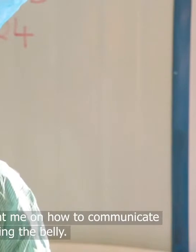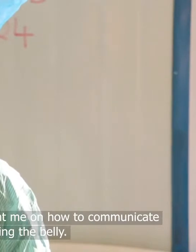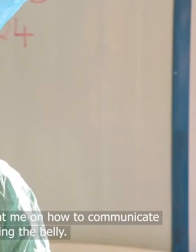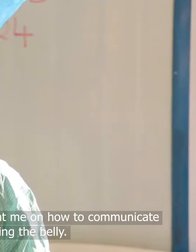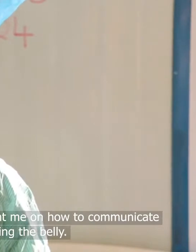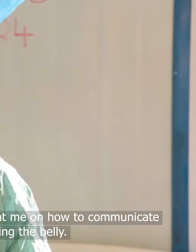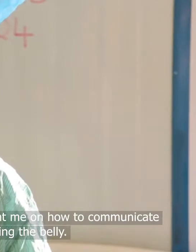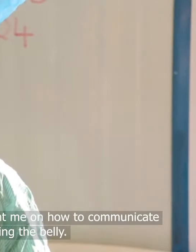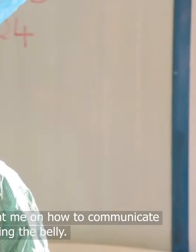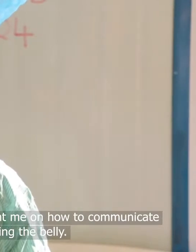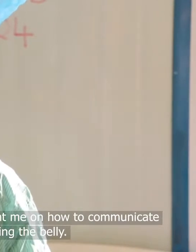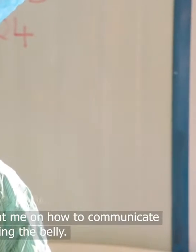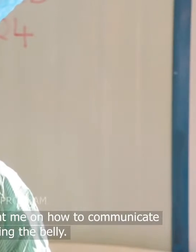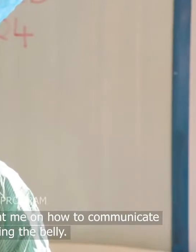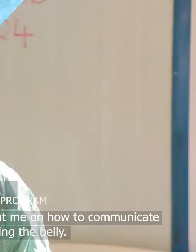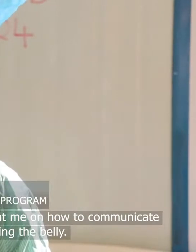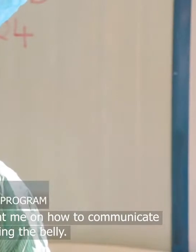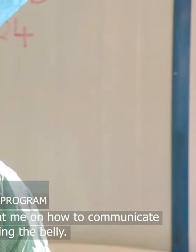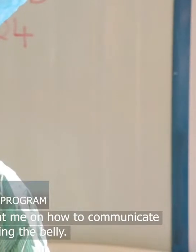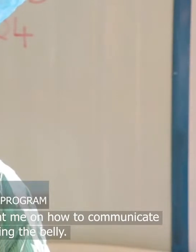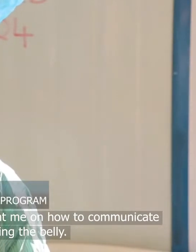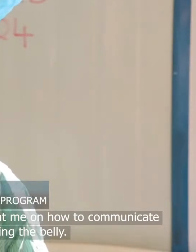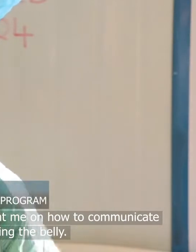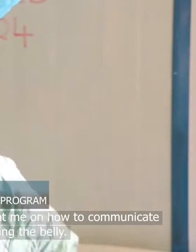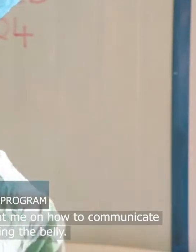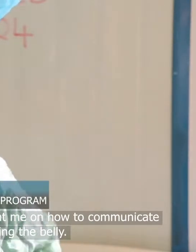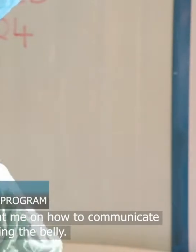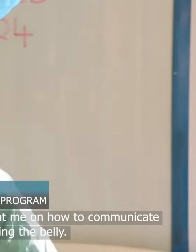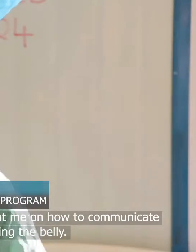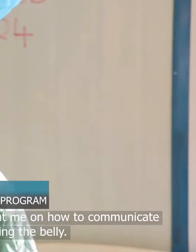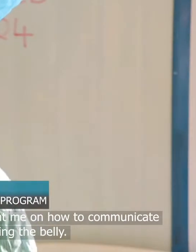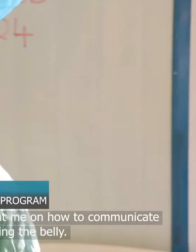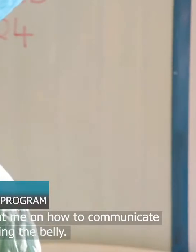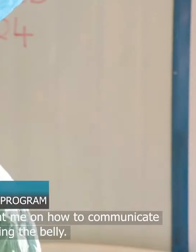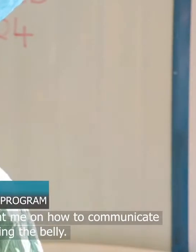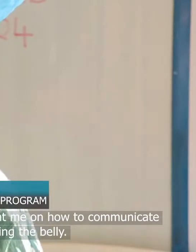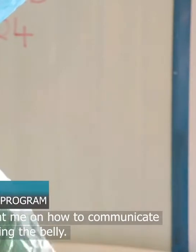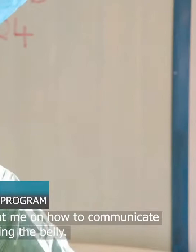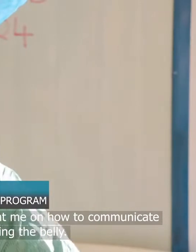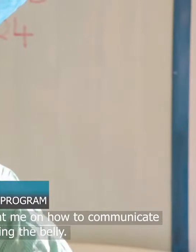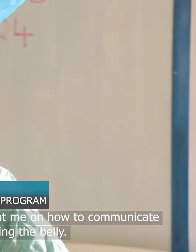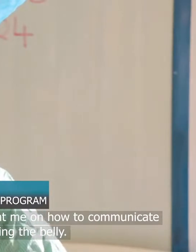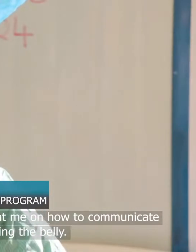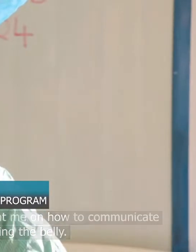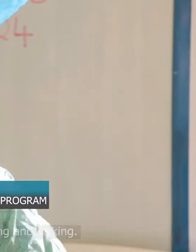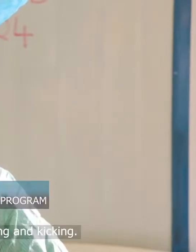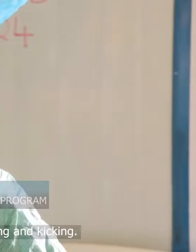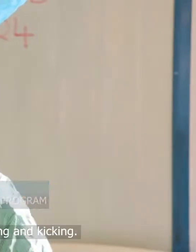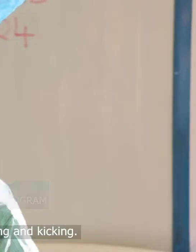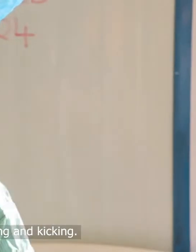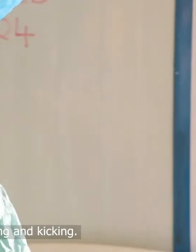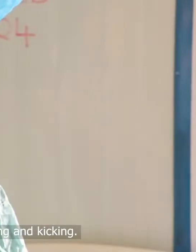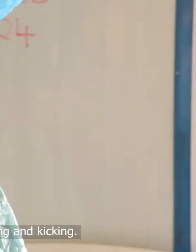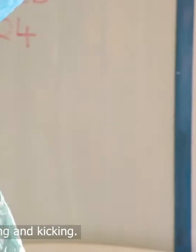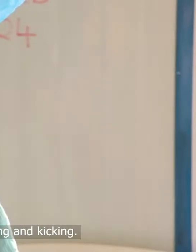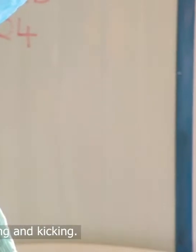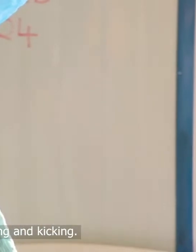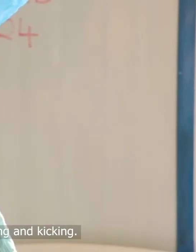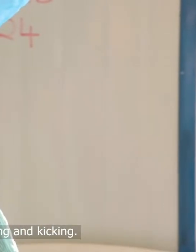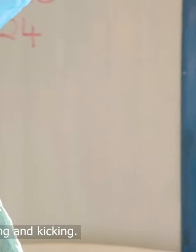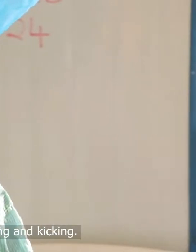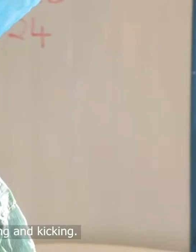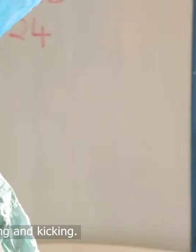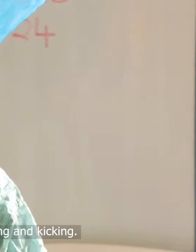mtoto. Unashika tumbo lako, unasikia penye akilalia huku, yani utasikia mtoto